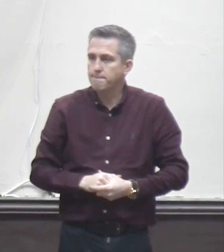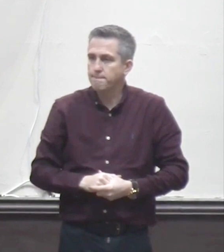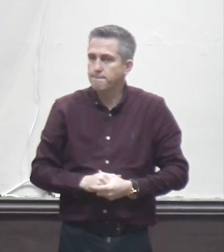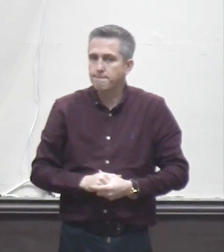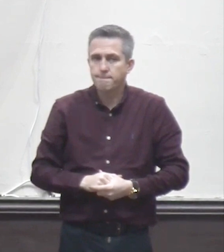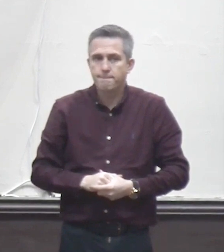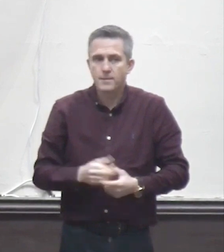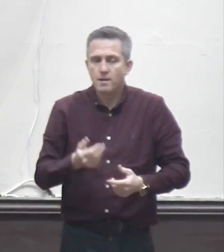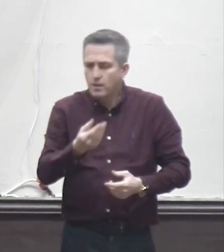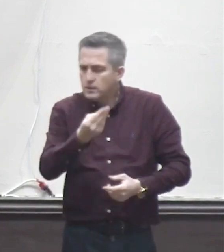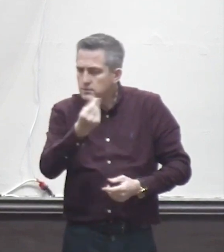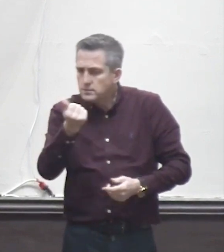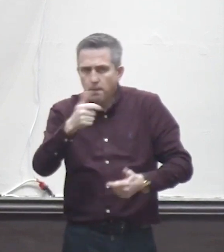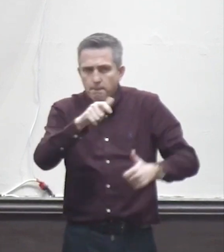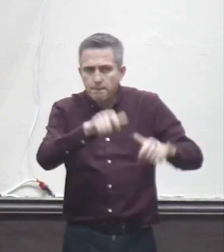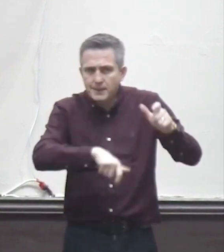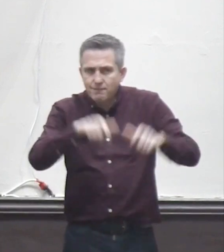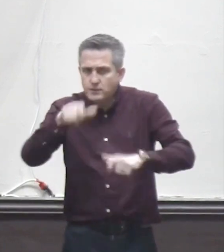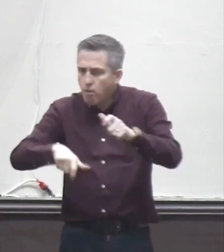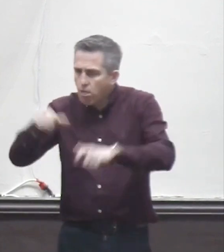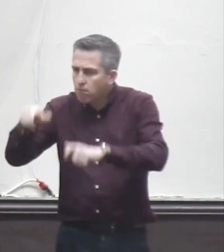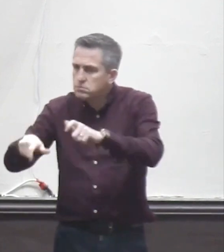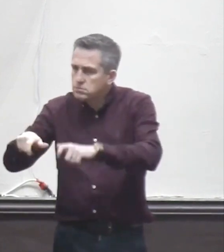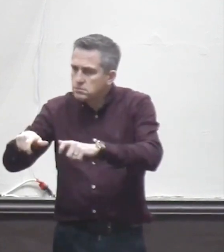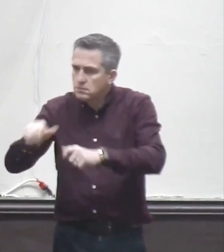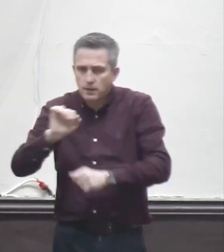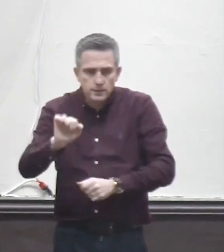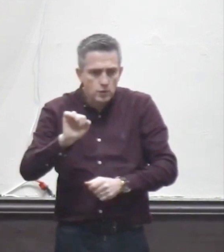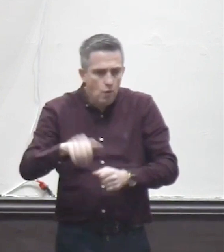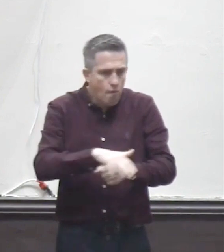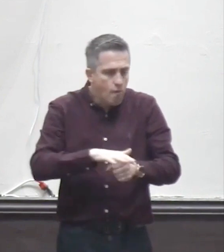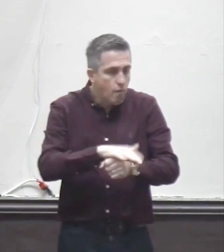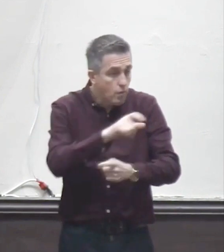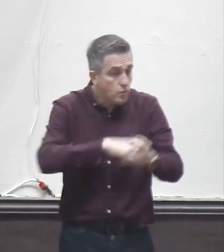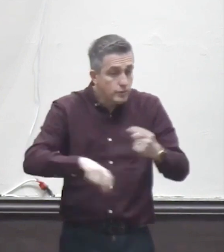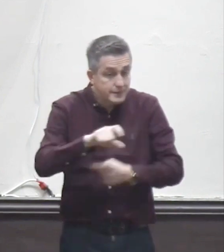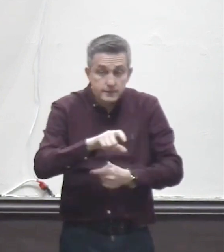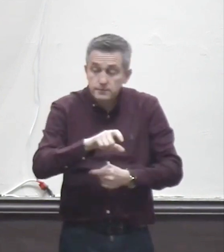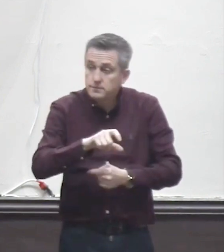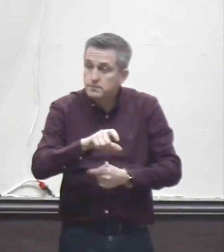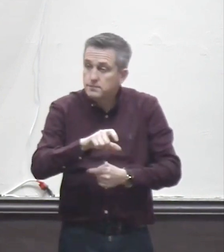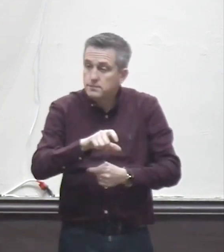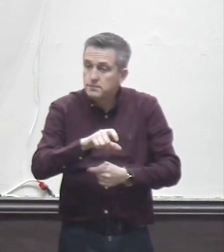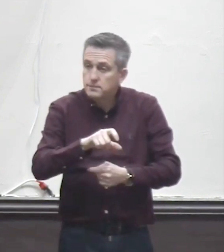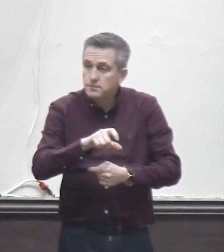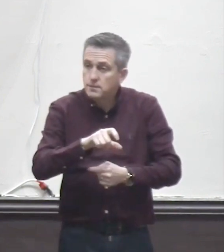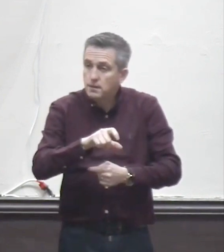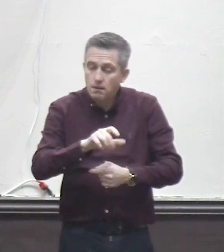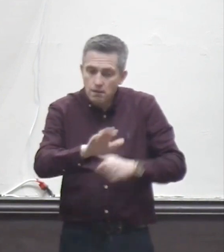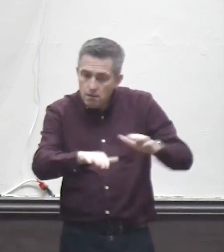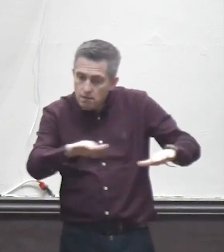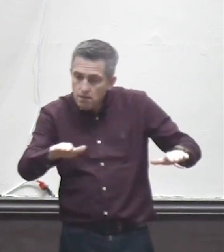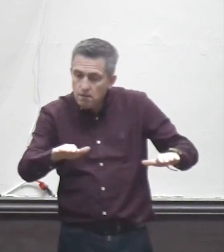there are individuals amongst our community that you would find. That you would find them, the fact that they